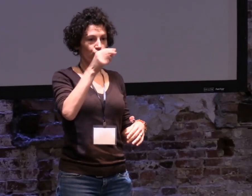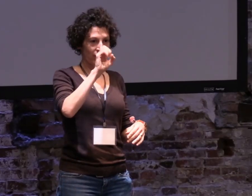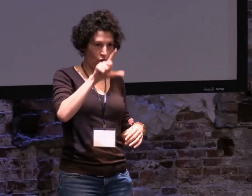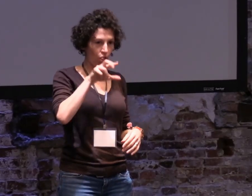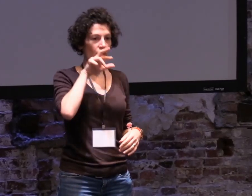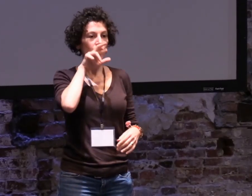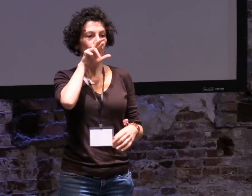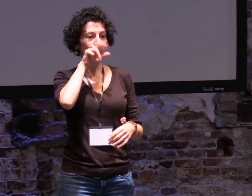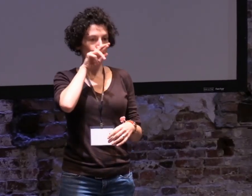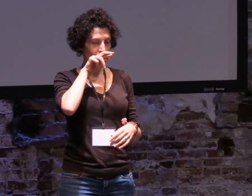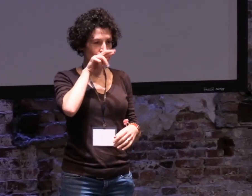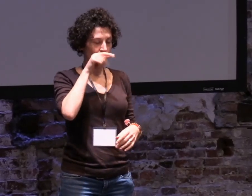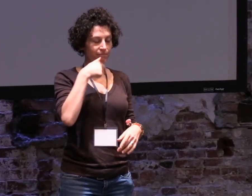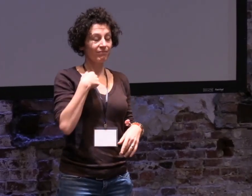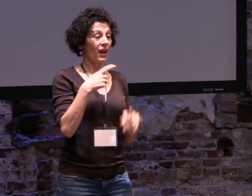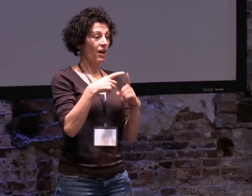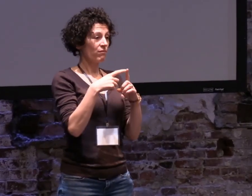I'm Rachel Grossman.